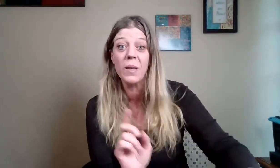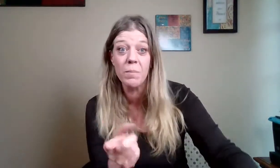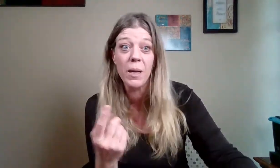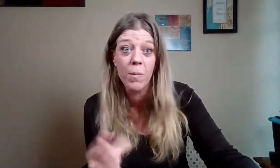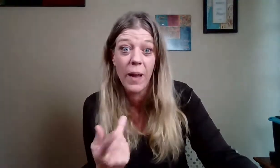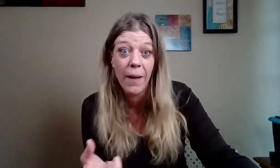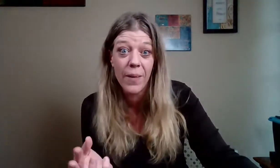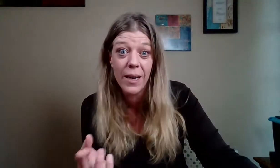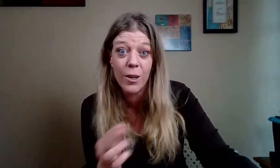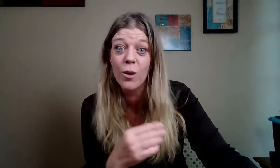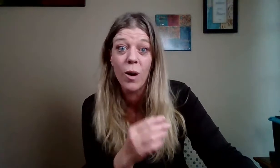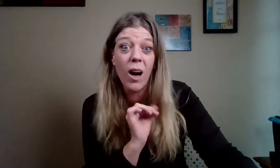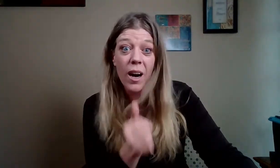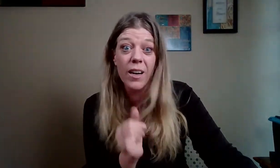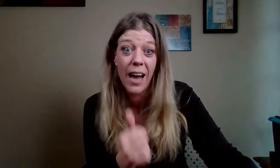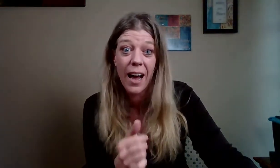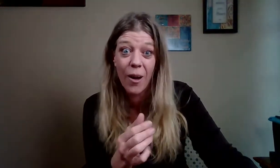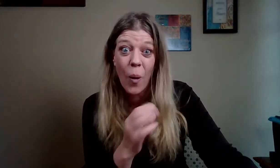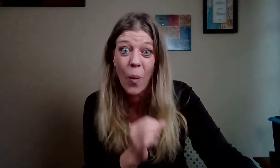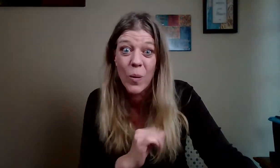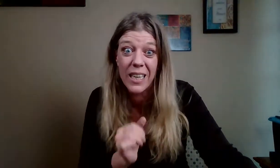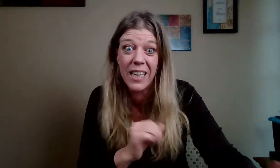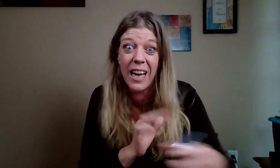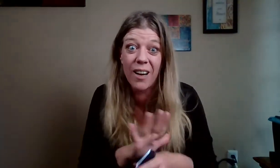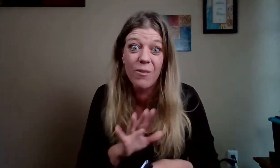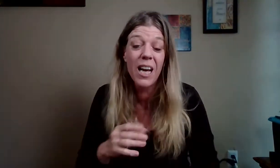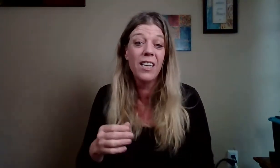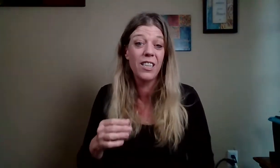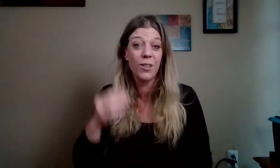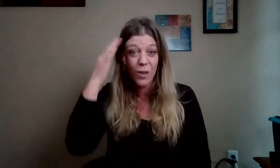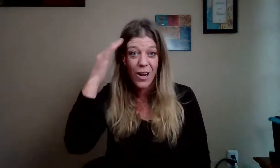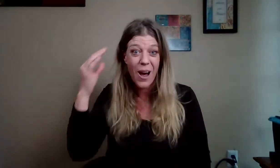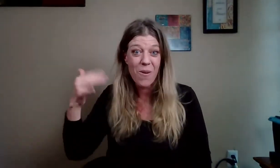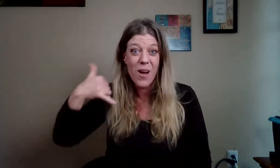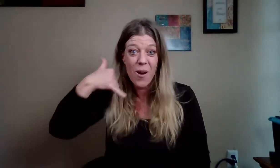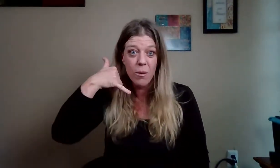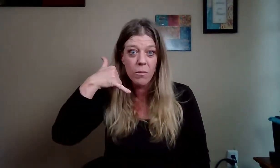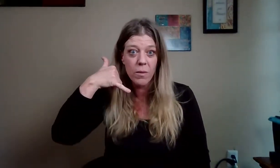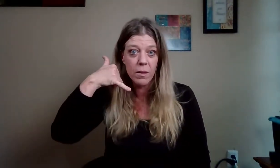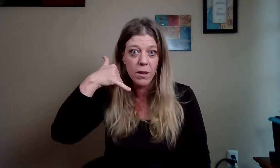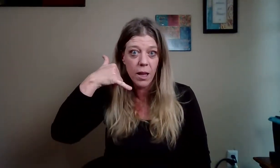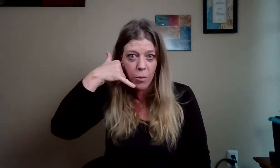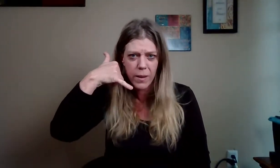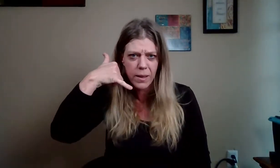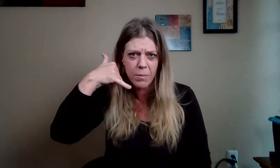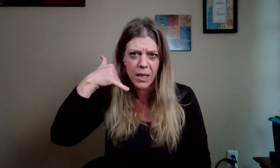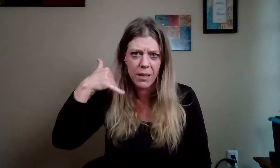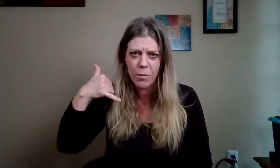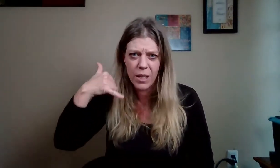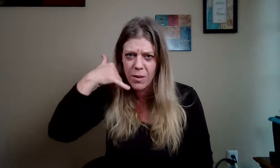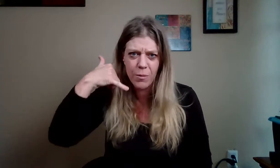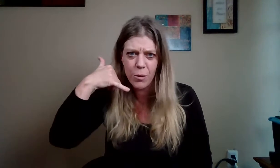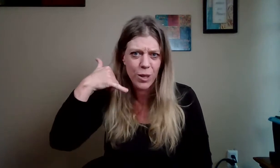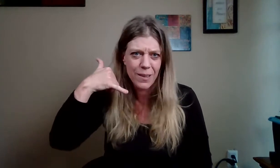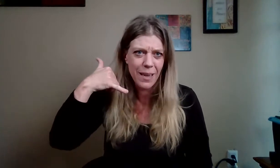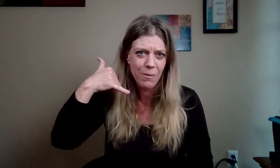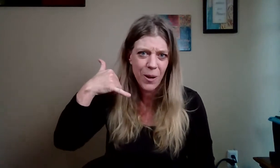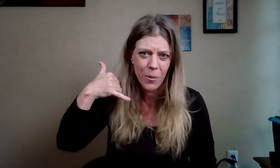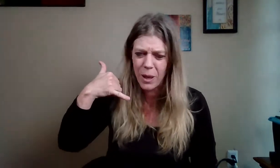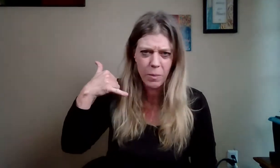There's people out there who are not old enough to know what this means. If you were to say phone, they'd